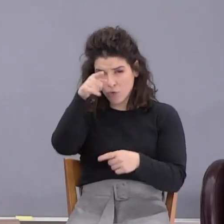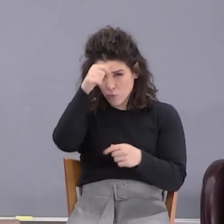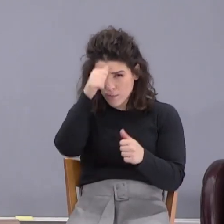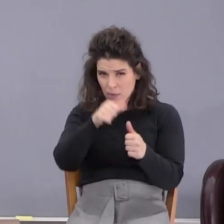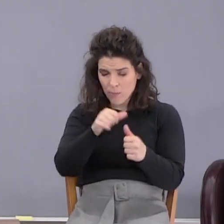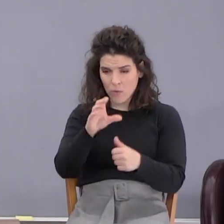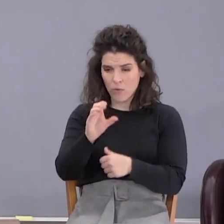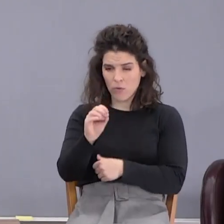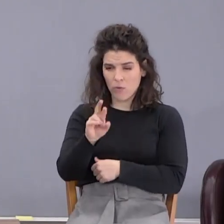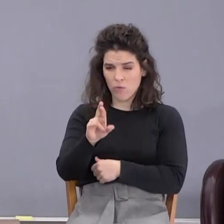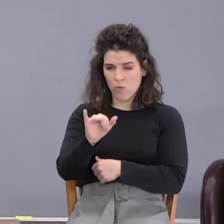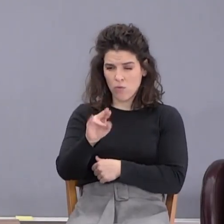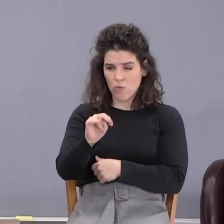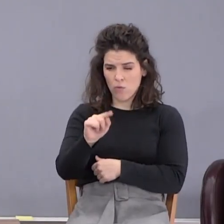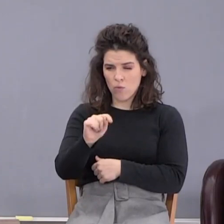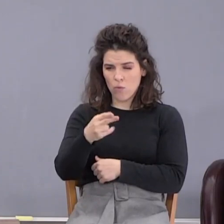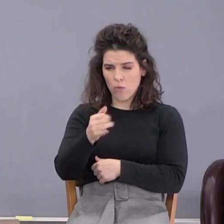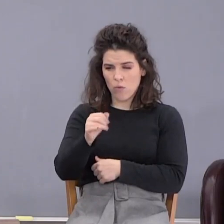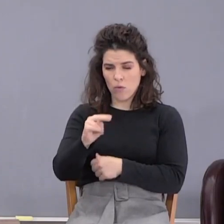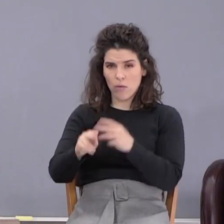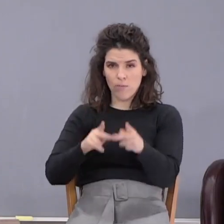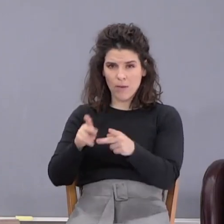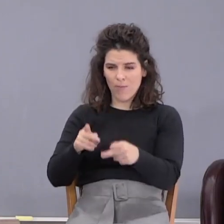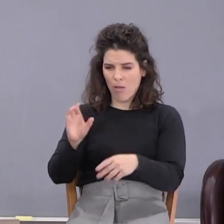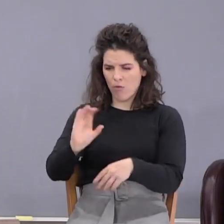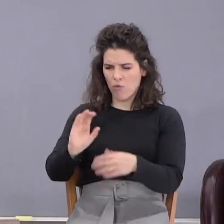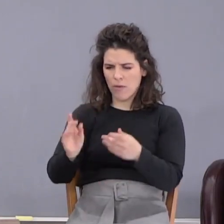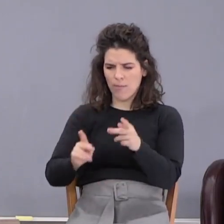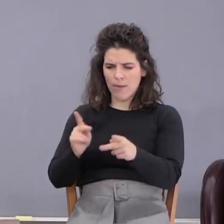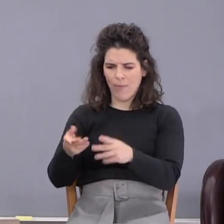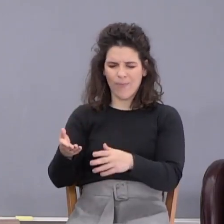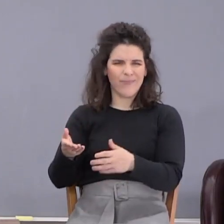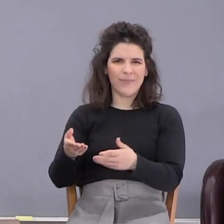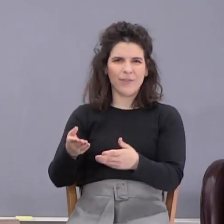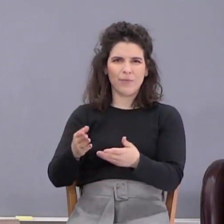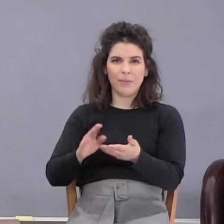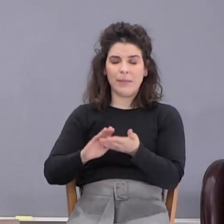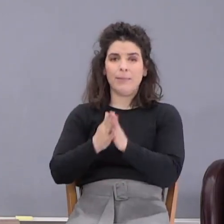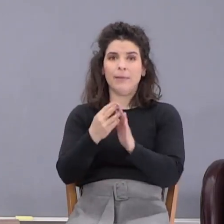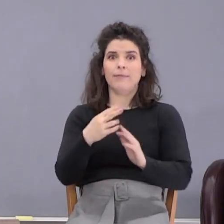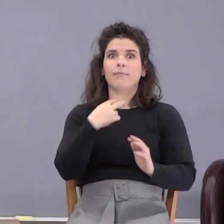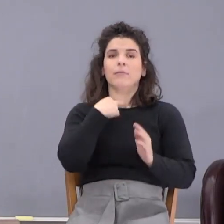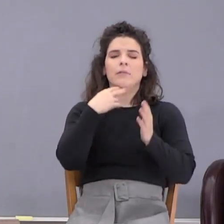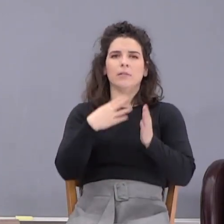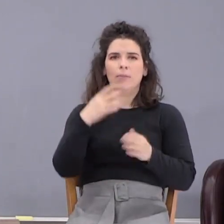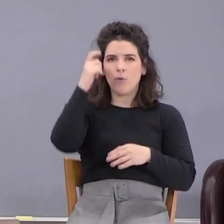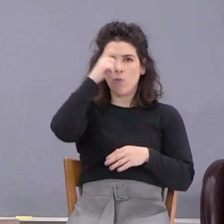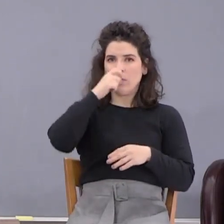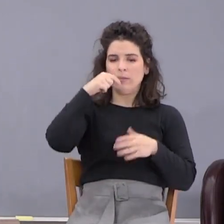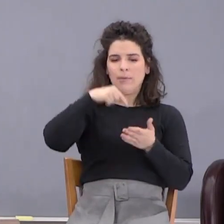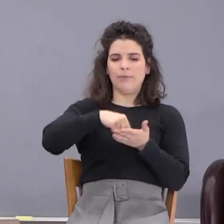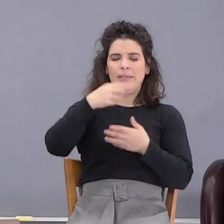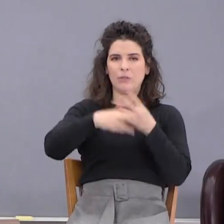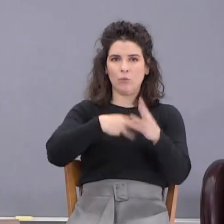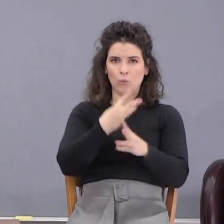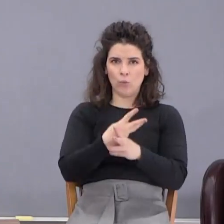falling victim to the wisdom of the world. They were gravitating towards the